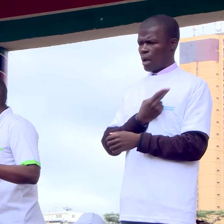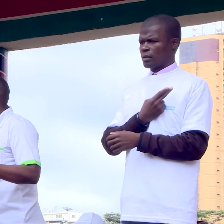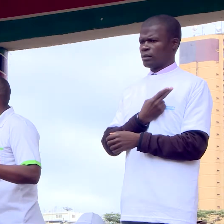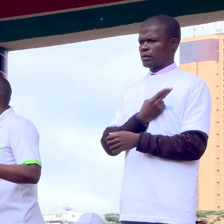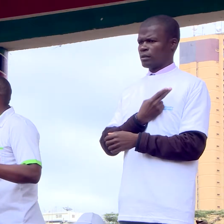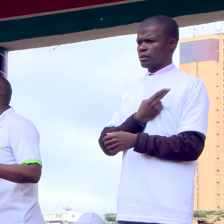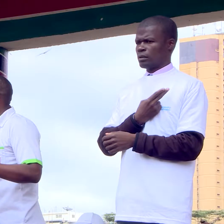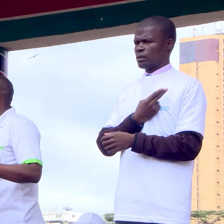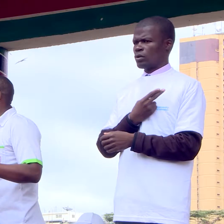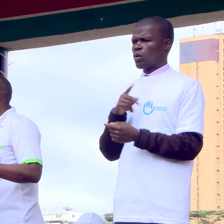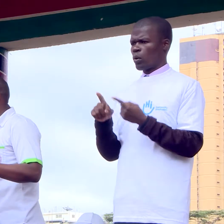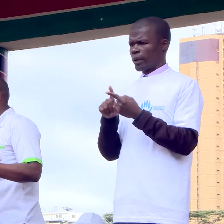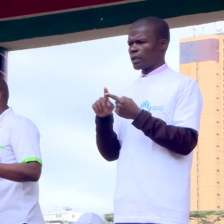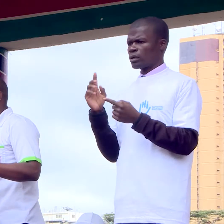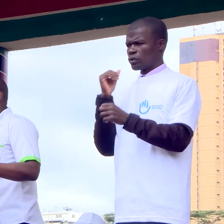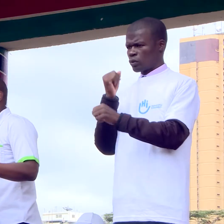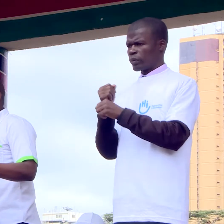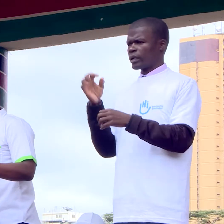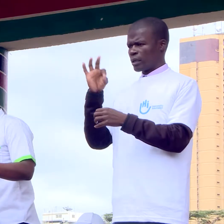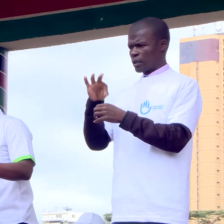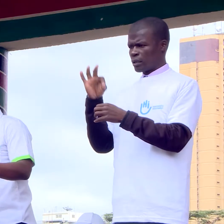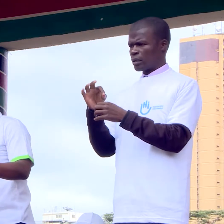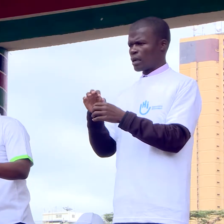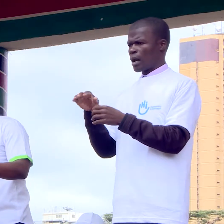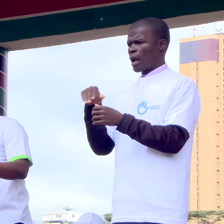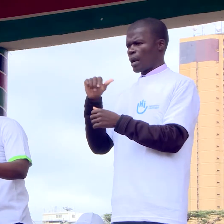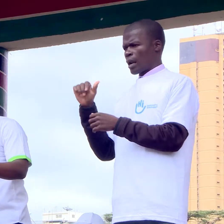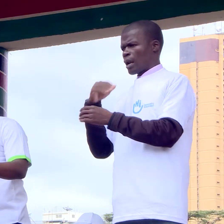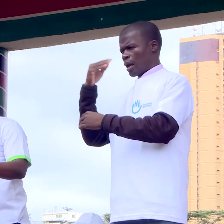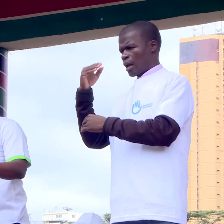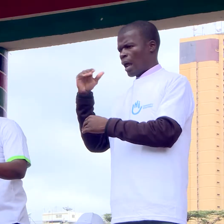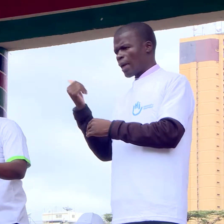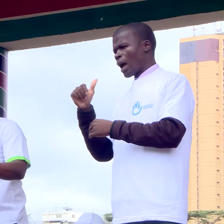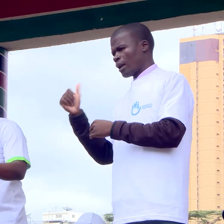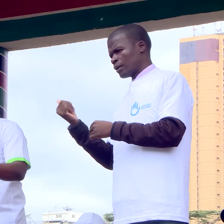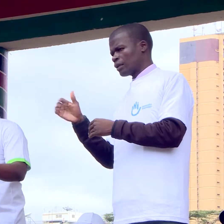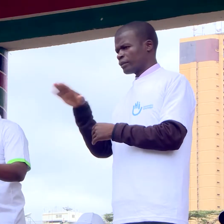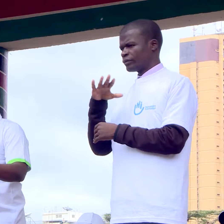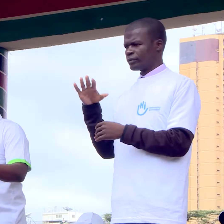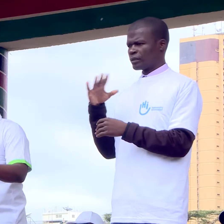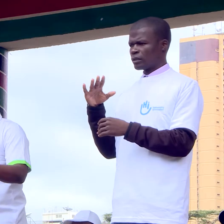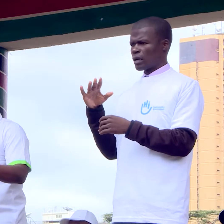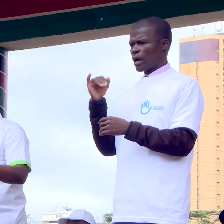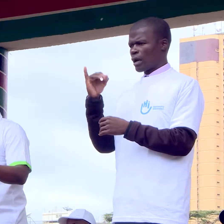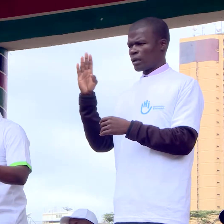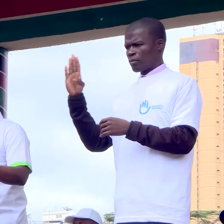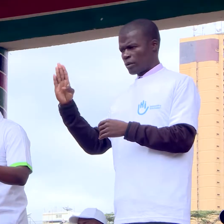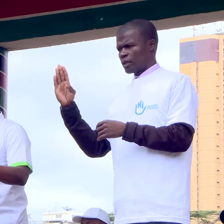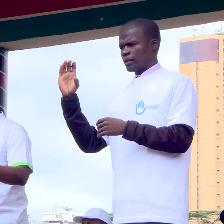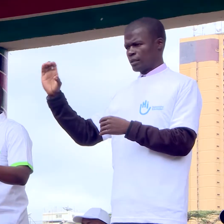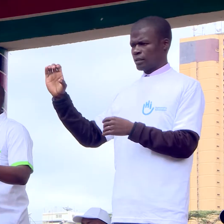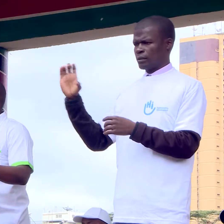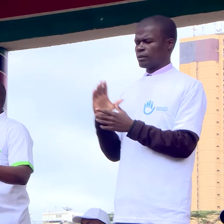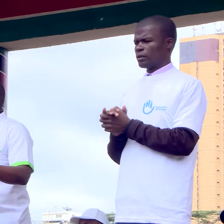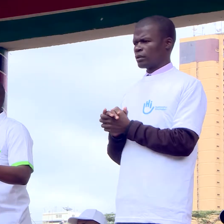period when we are conducting election. Another area that we collaborate with IEBC is through what we are starting